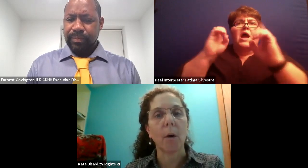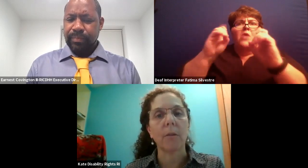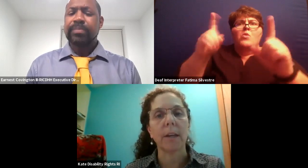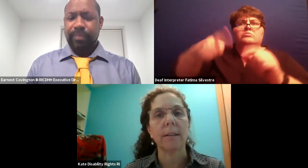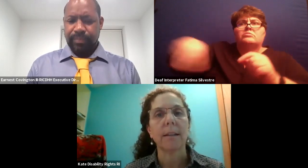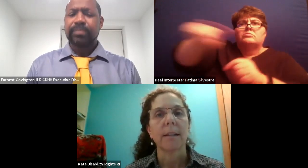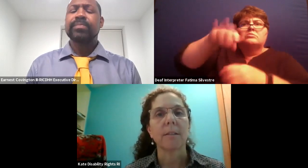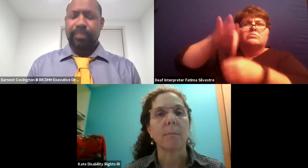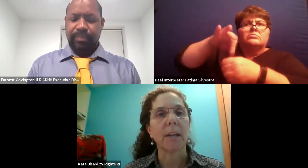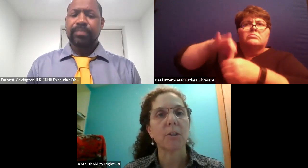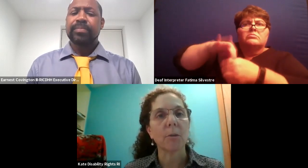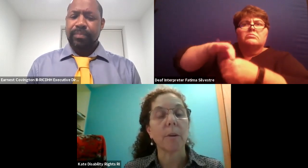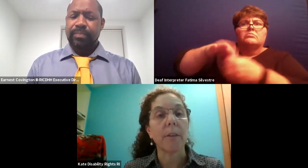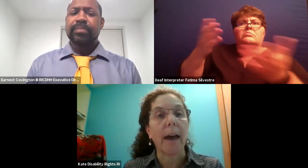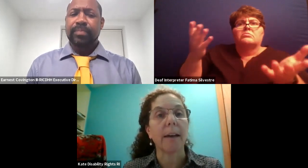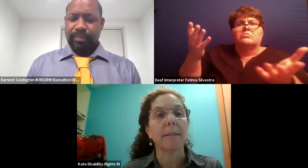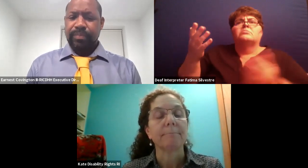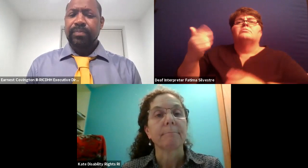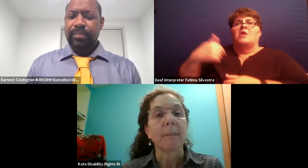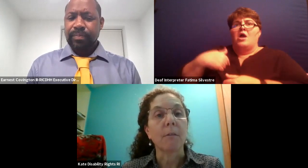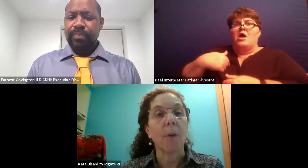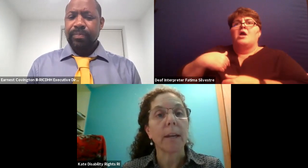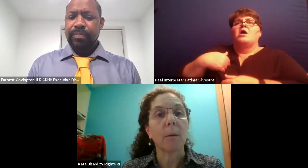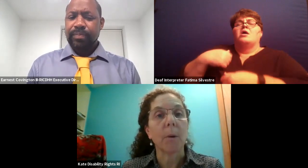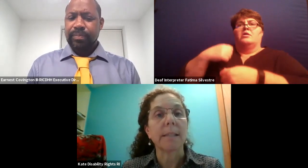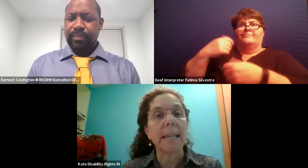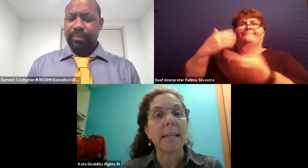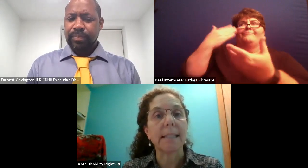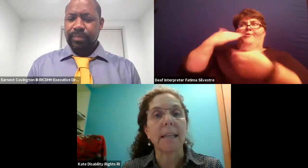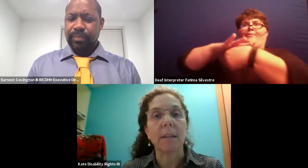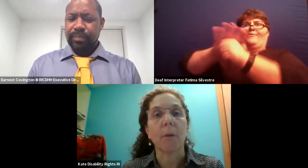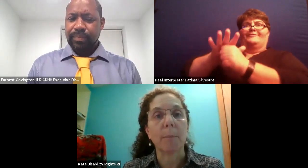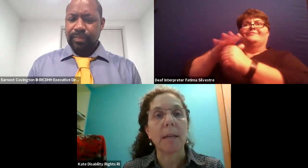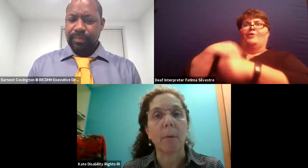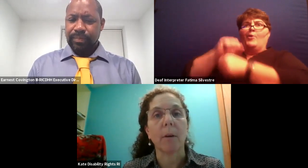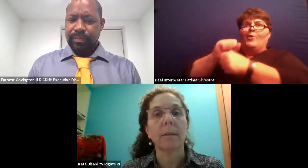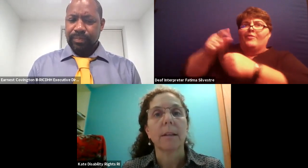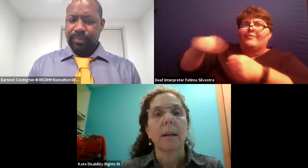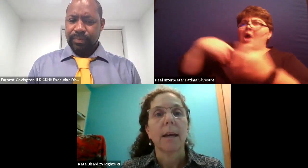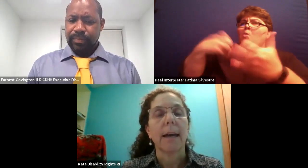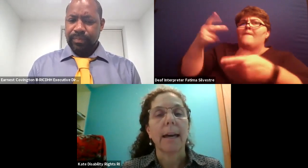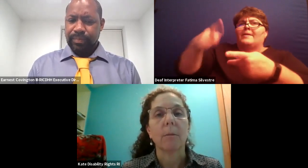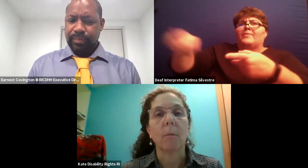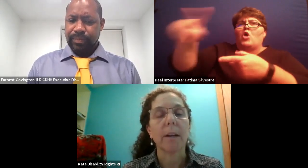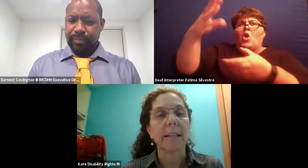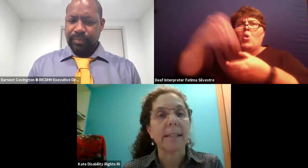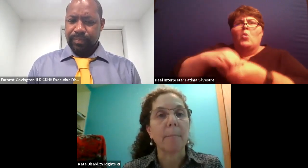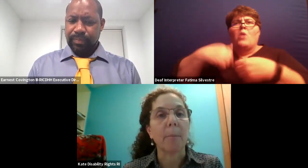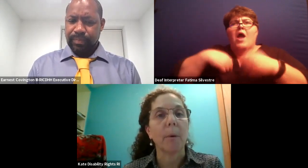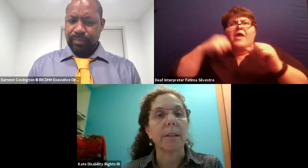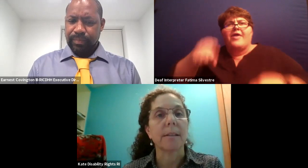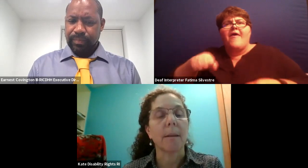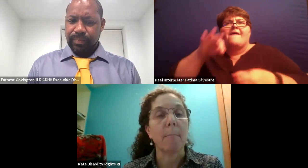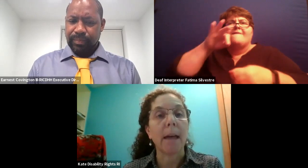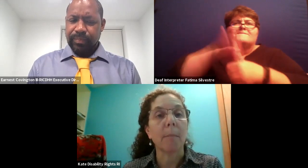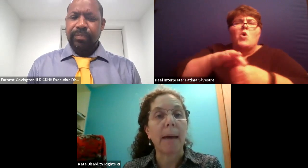during COVID to make sure that voting was easy for people. And one